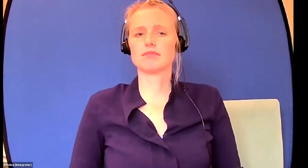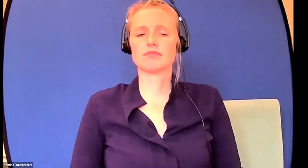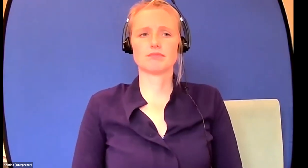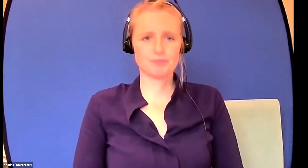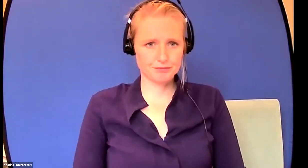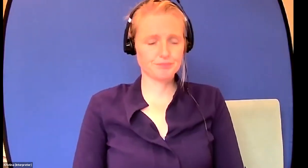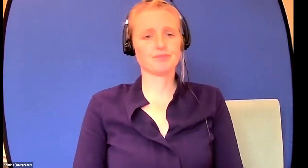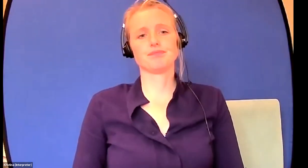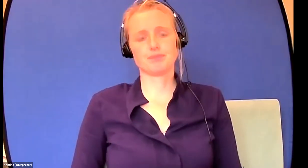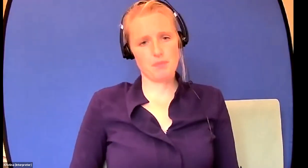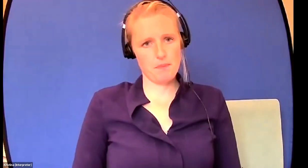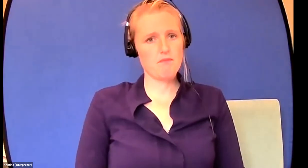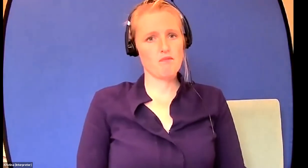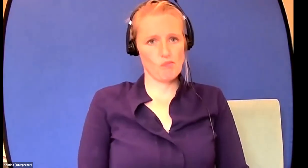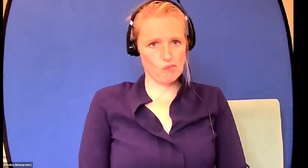Yes, I think